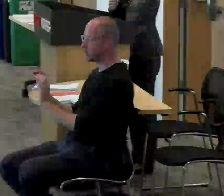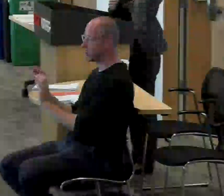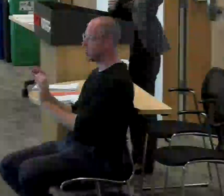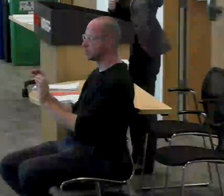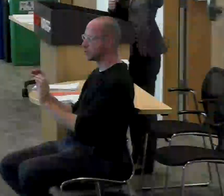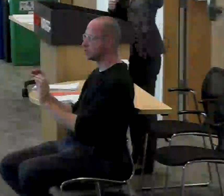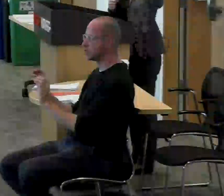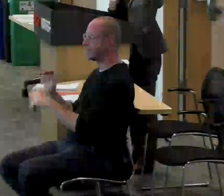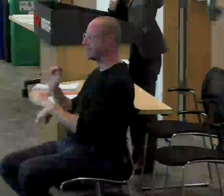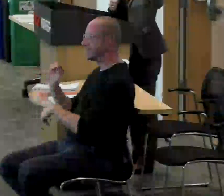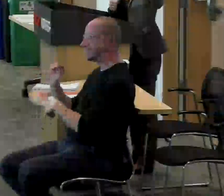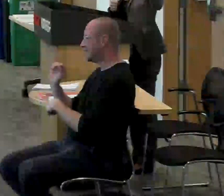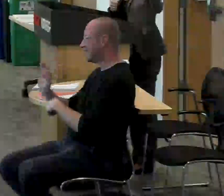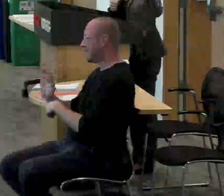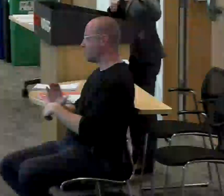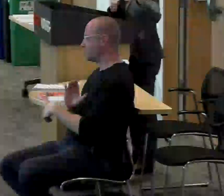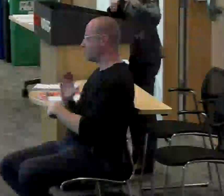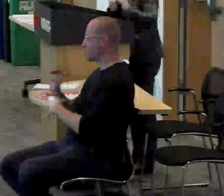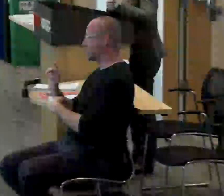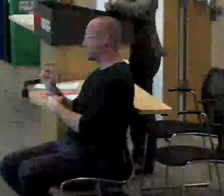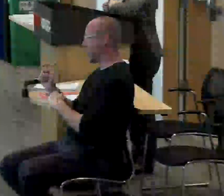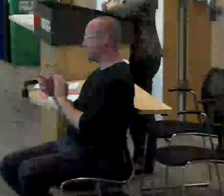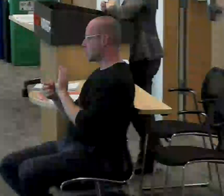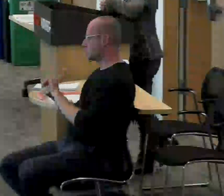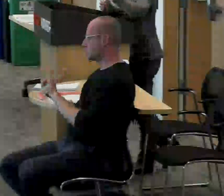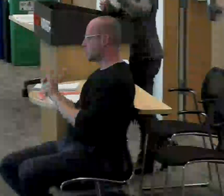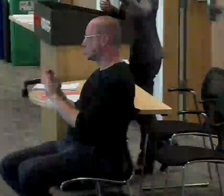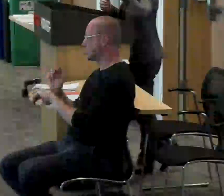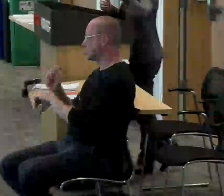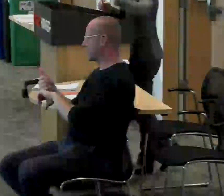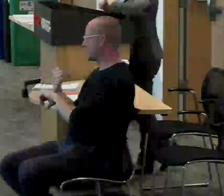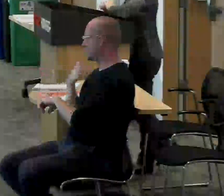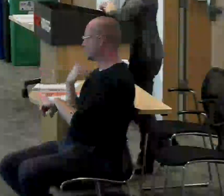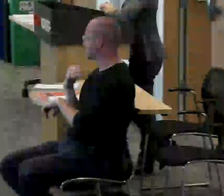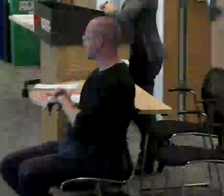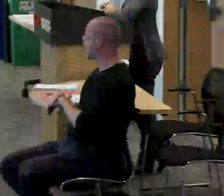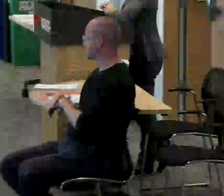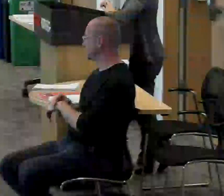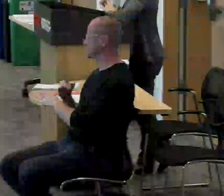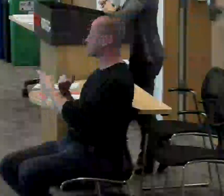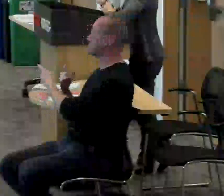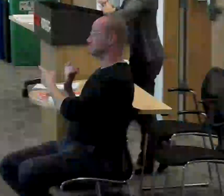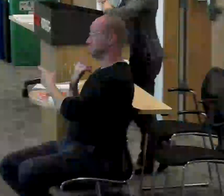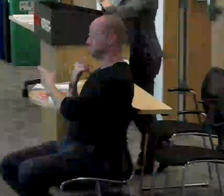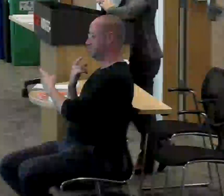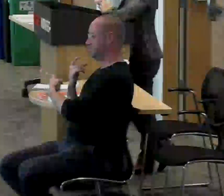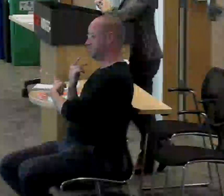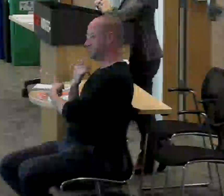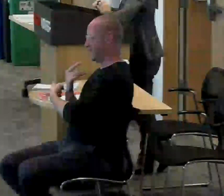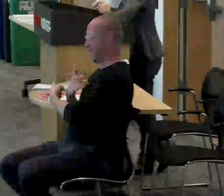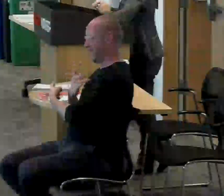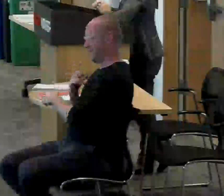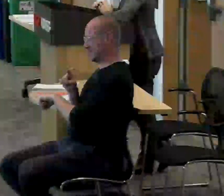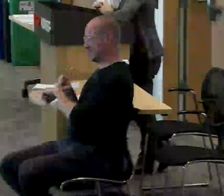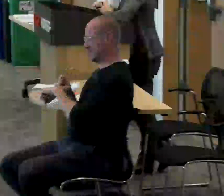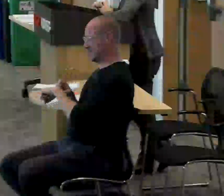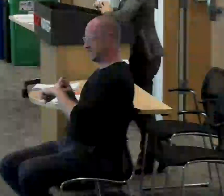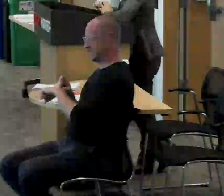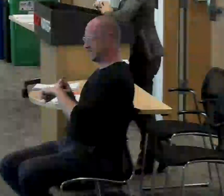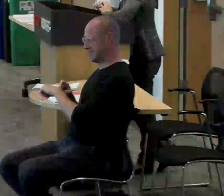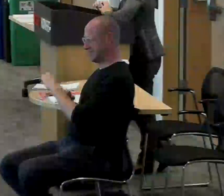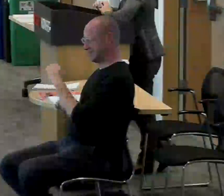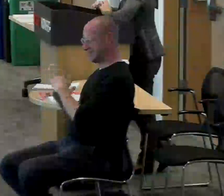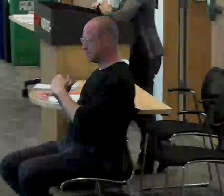I think that, I think one question here. I think I have 3 more questions. Okay. Here, and then Jesse. yeah, okay. After you.